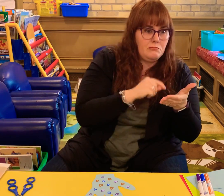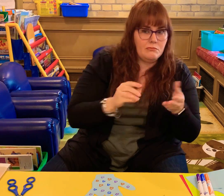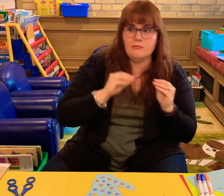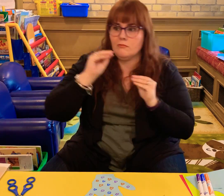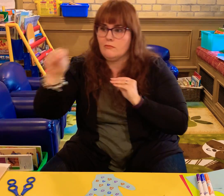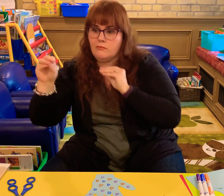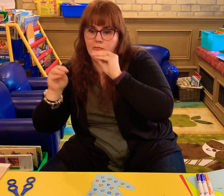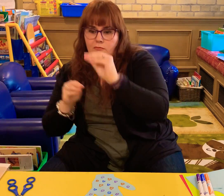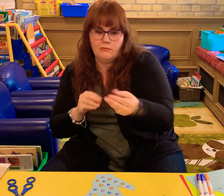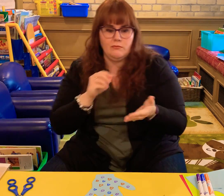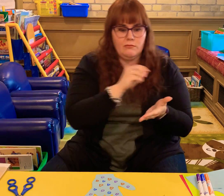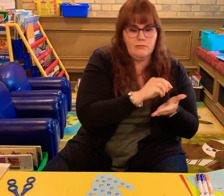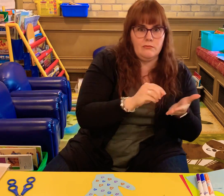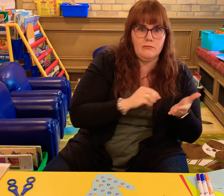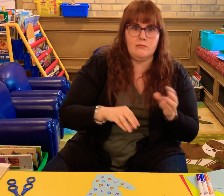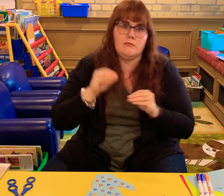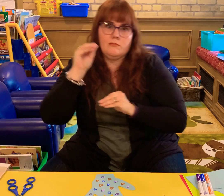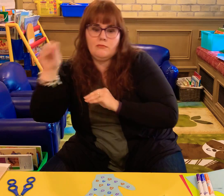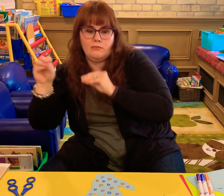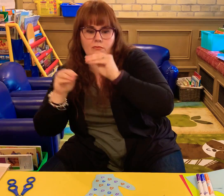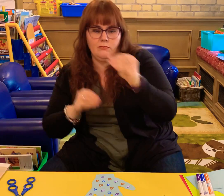So, let's